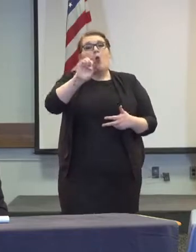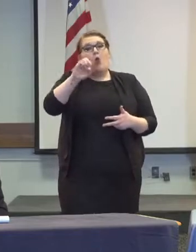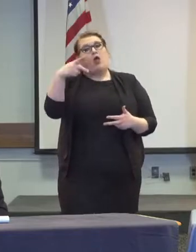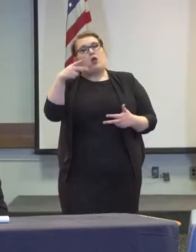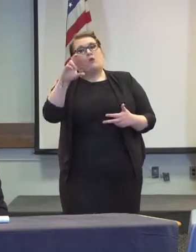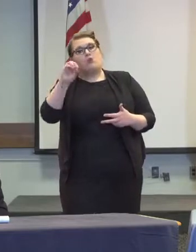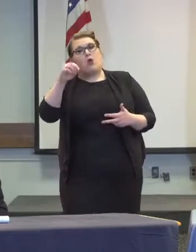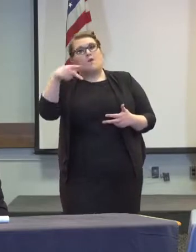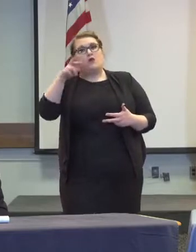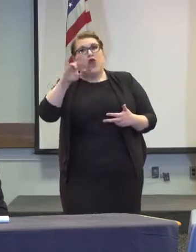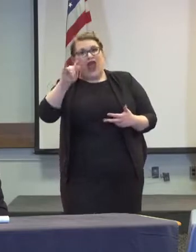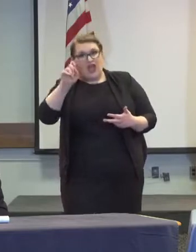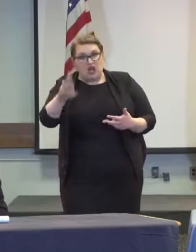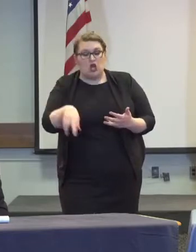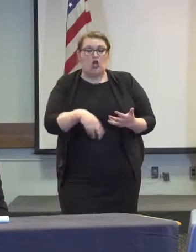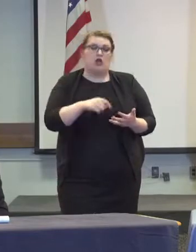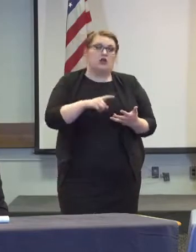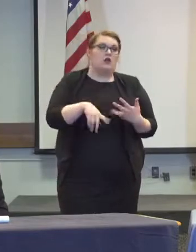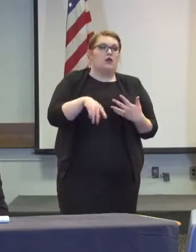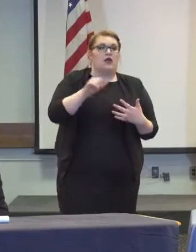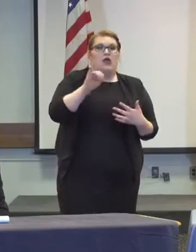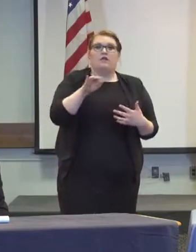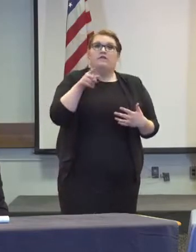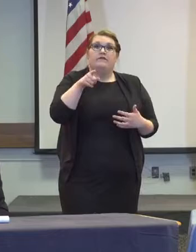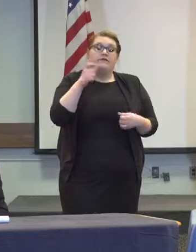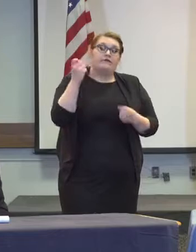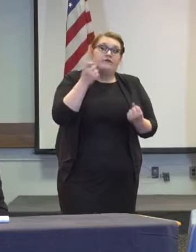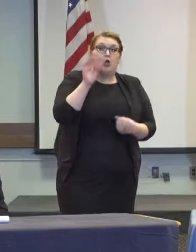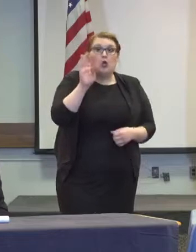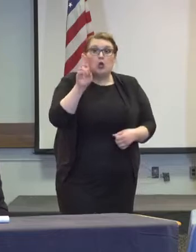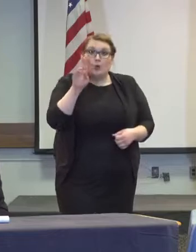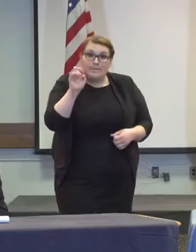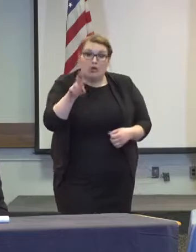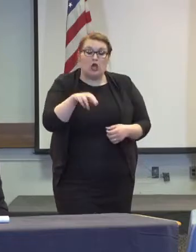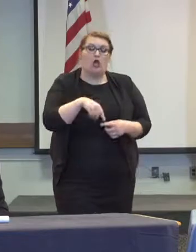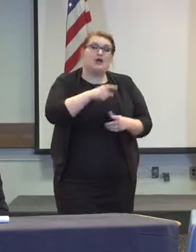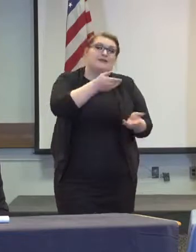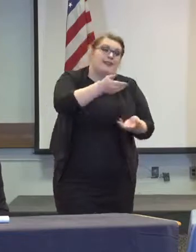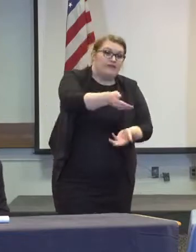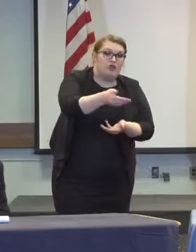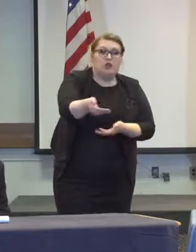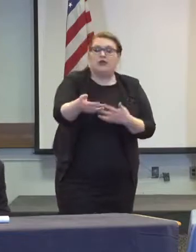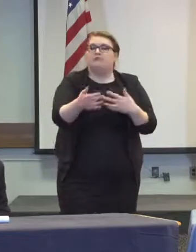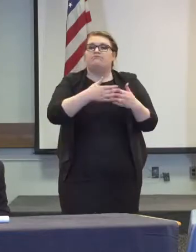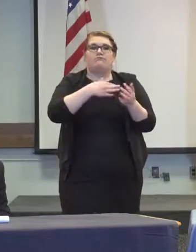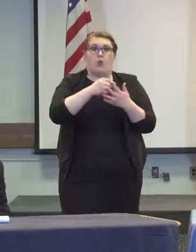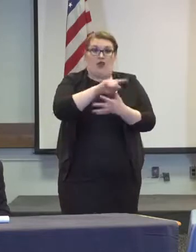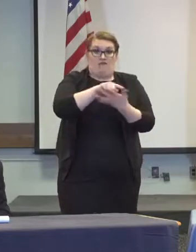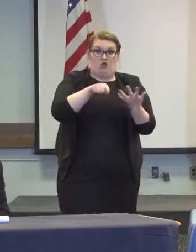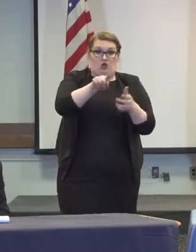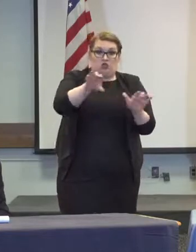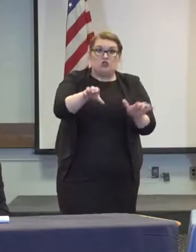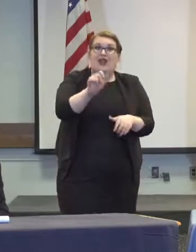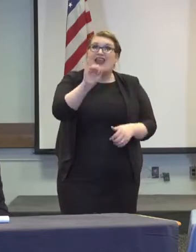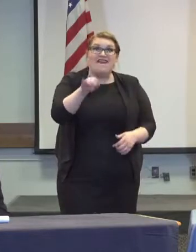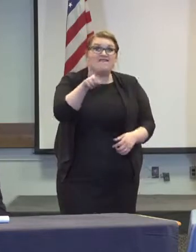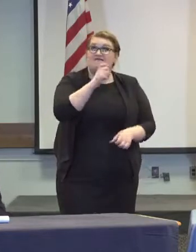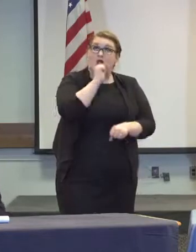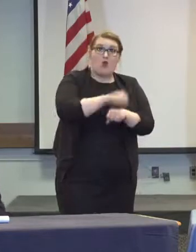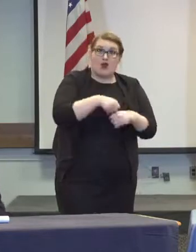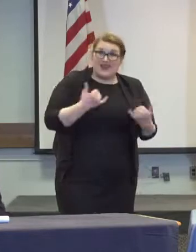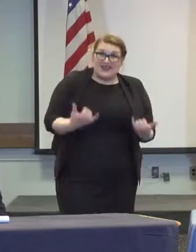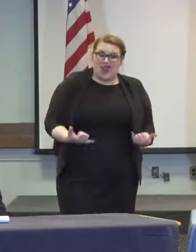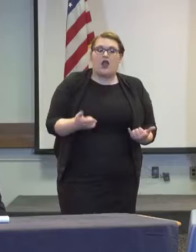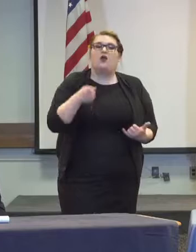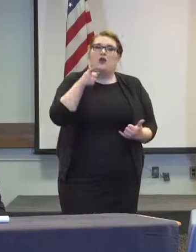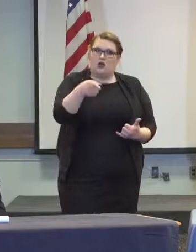gig economy, if you're driving a, you know, an Uber, if you're doing deliveries, whatever you're doing for people, if you're not working,